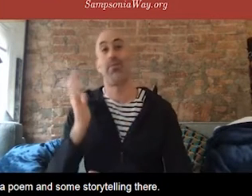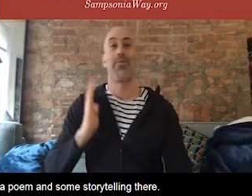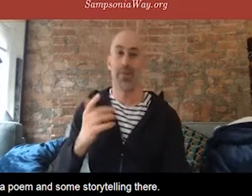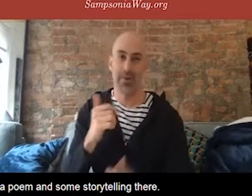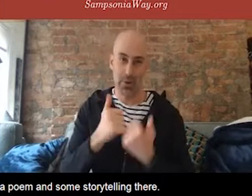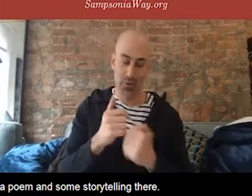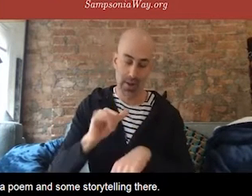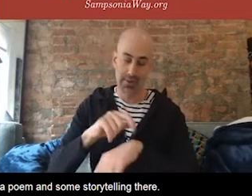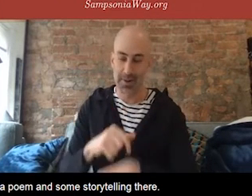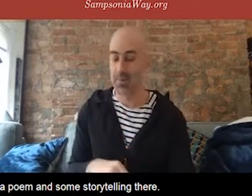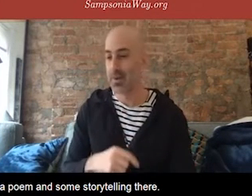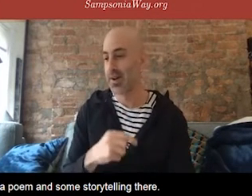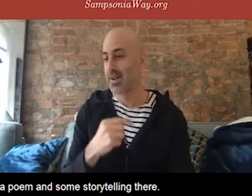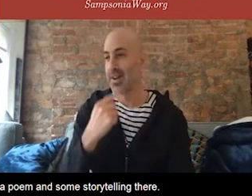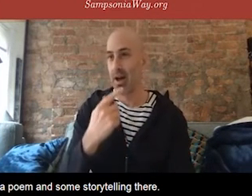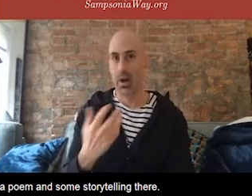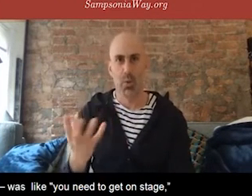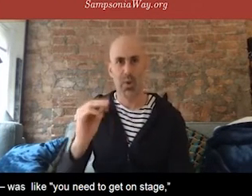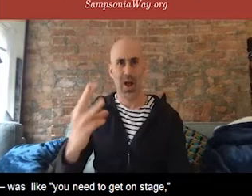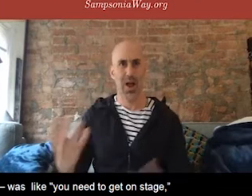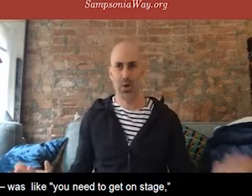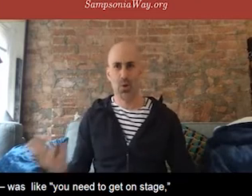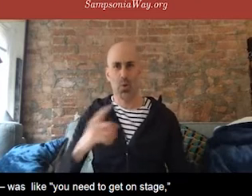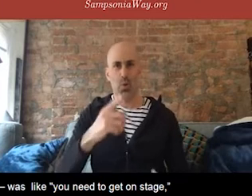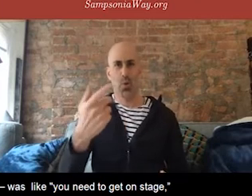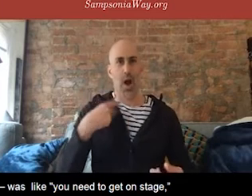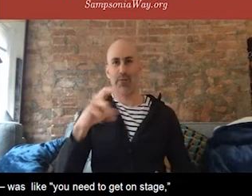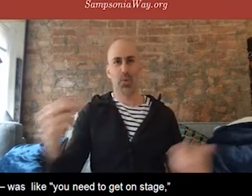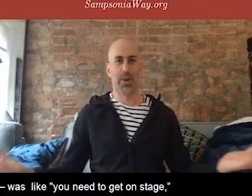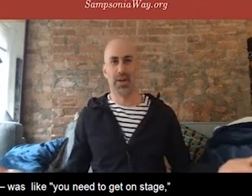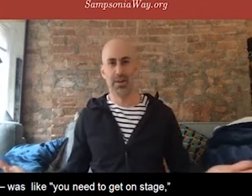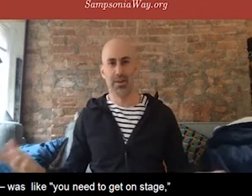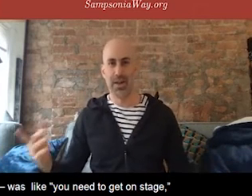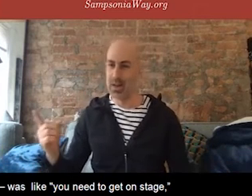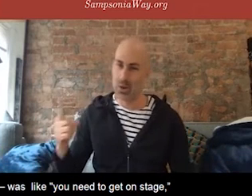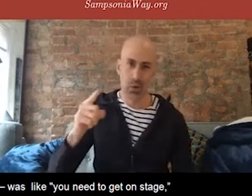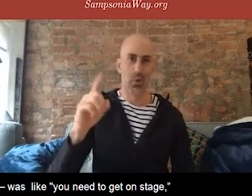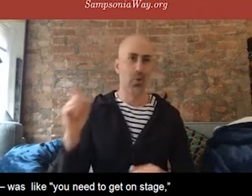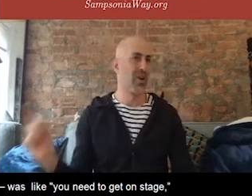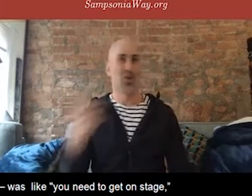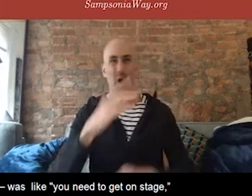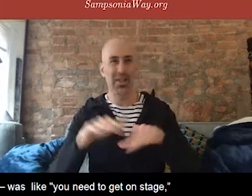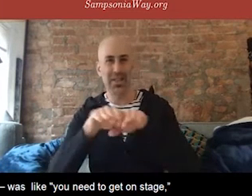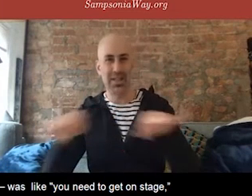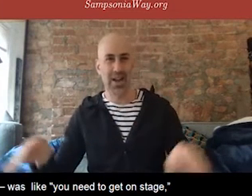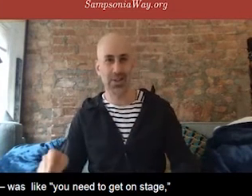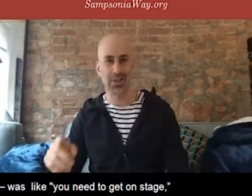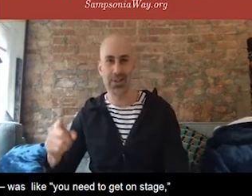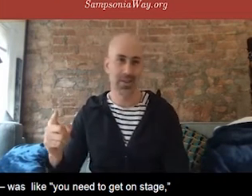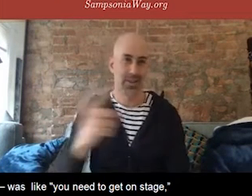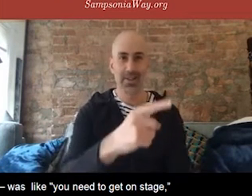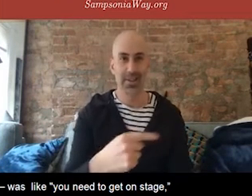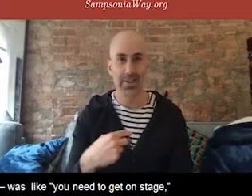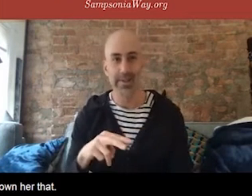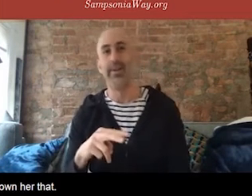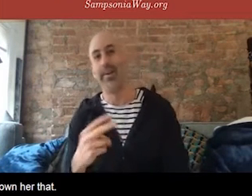a poem and some storytelling there. And my girlfriend then and my now wife was like, you need to